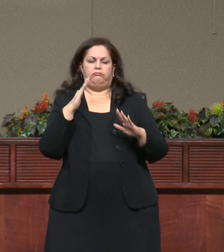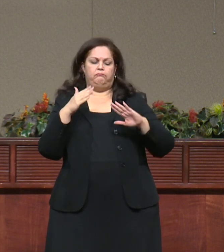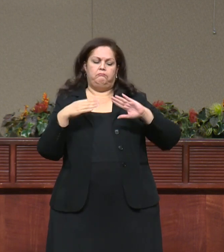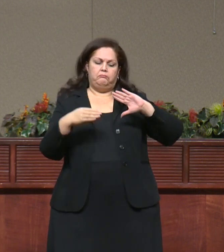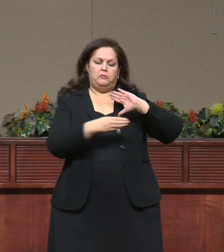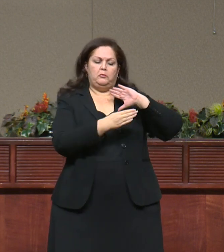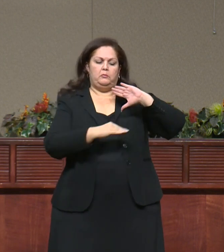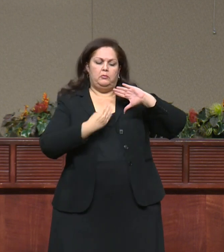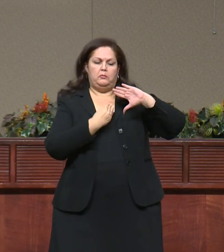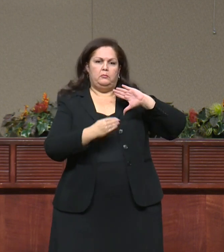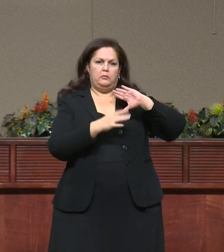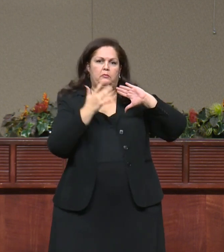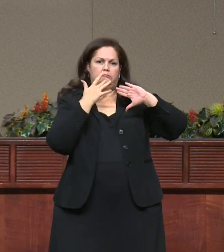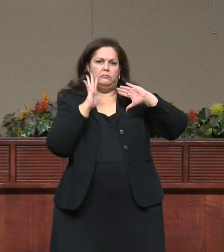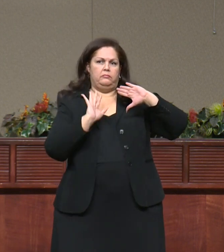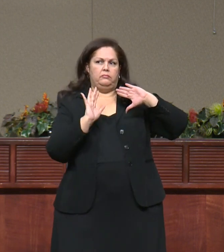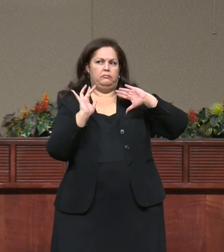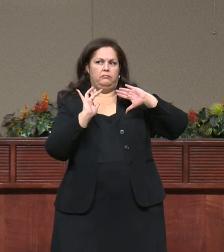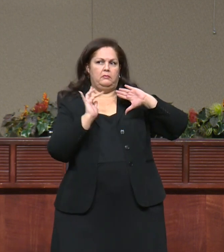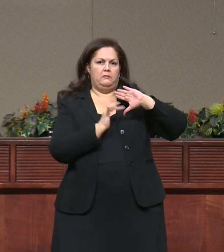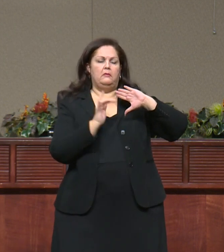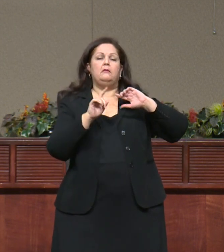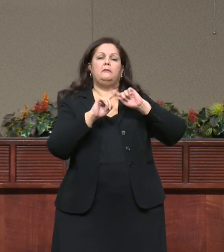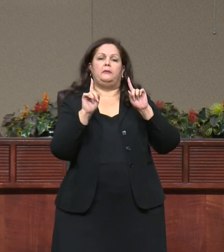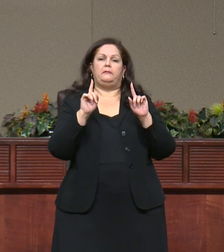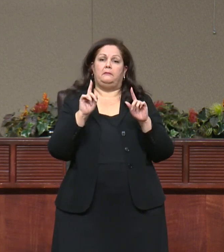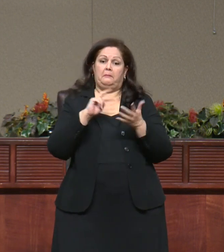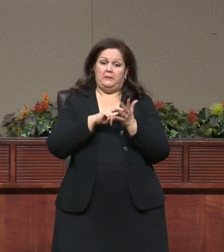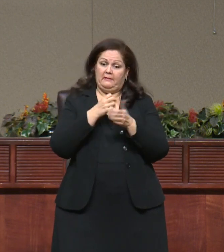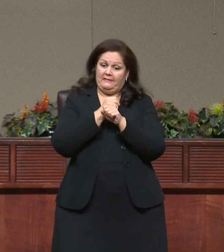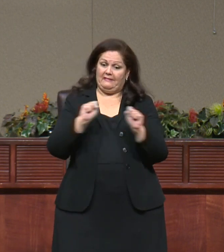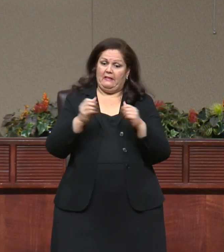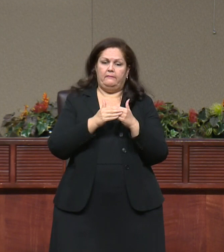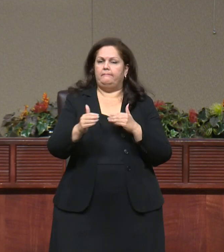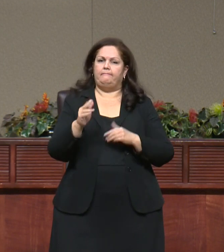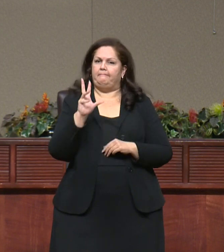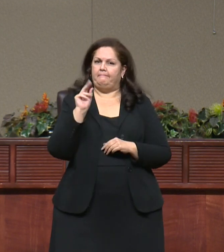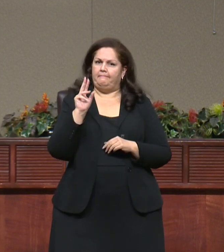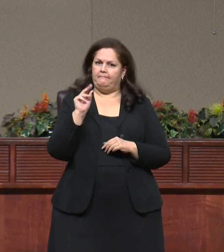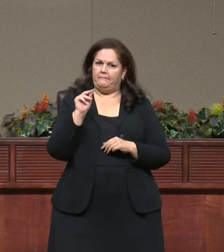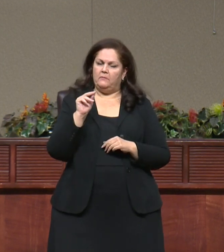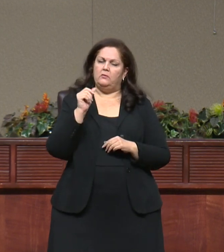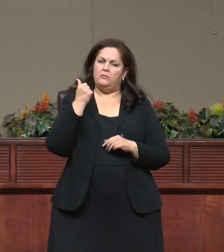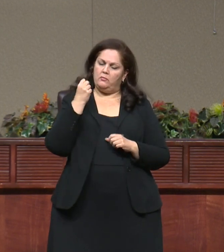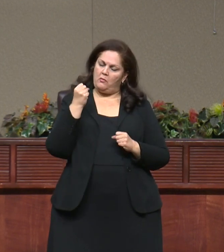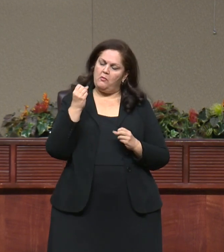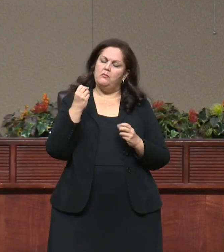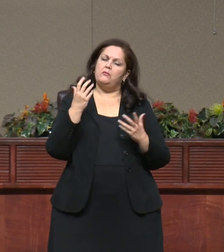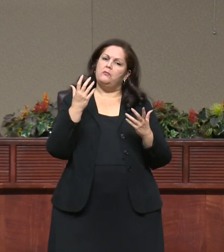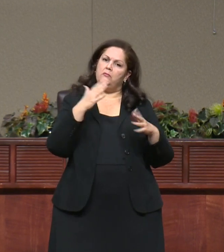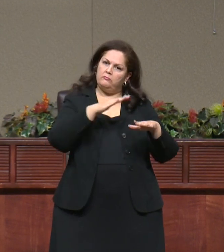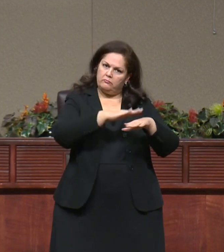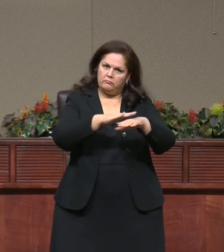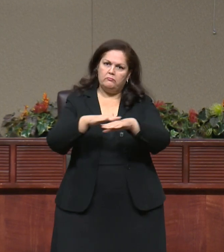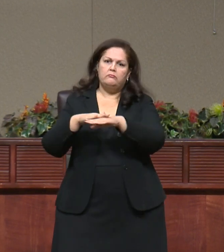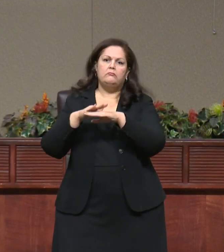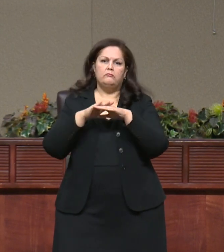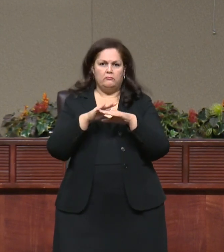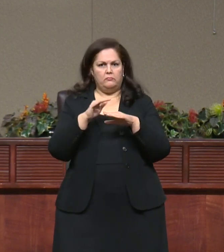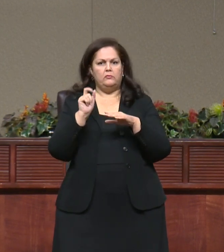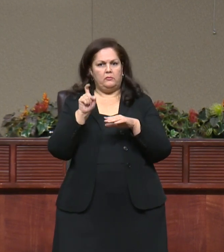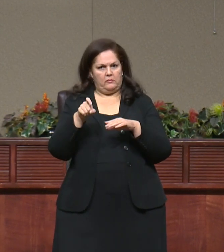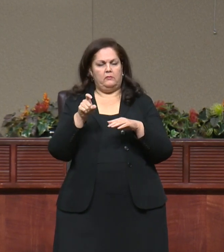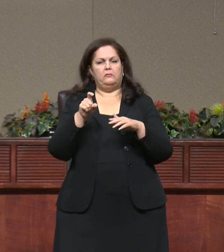far, we are not out of the woods yet. I just say to all of our public that we need to remain